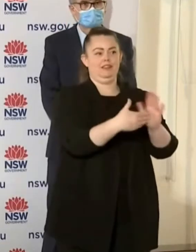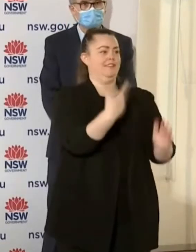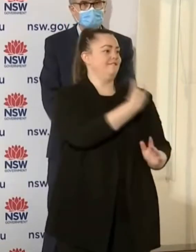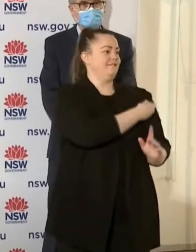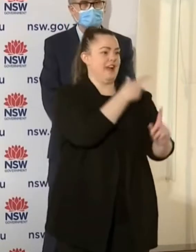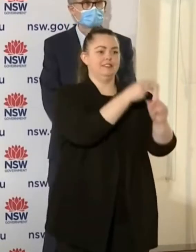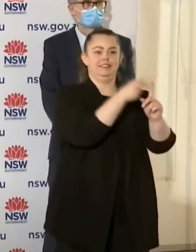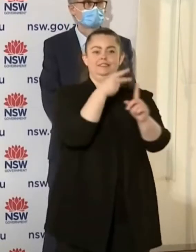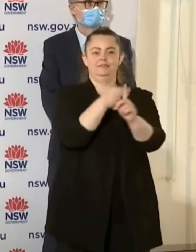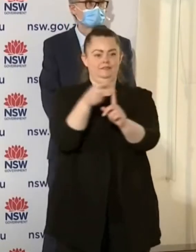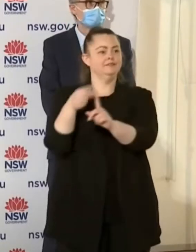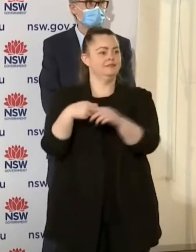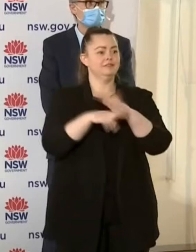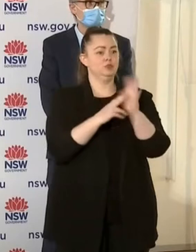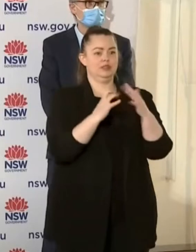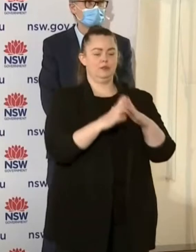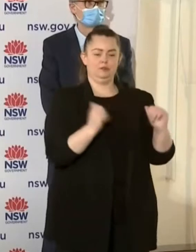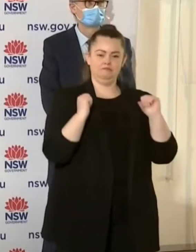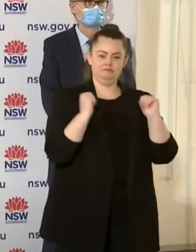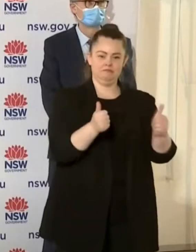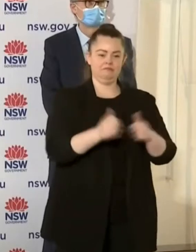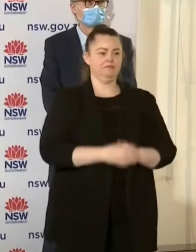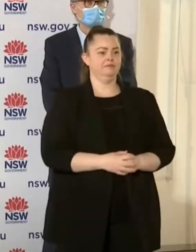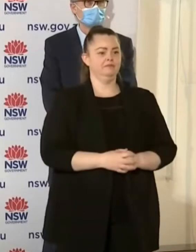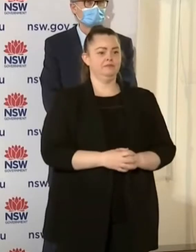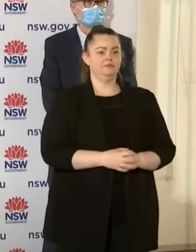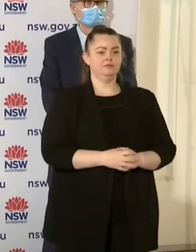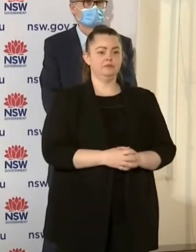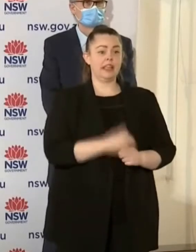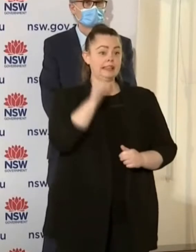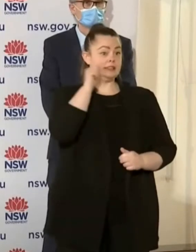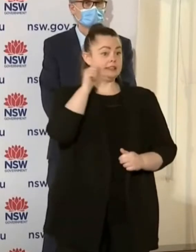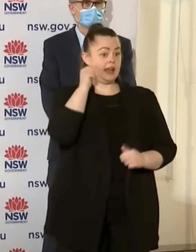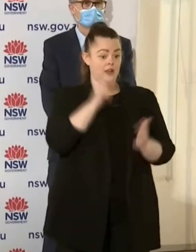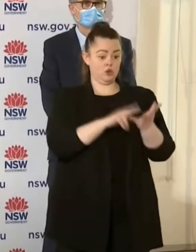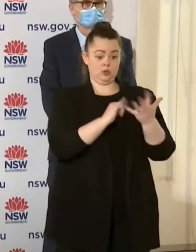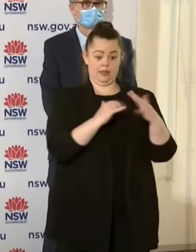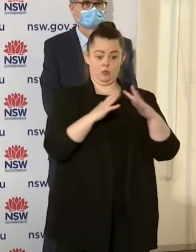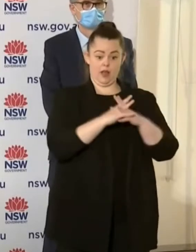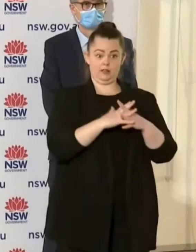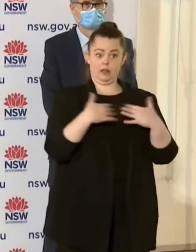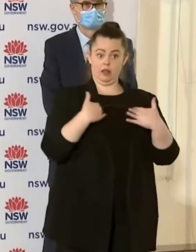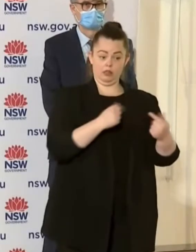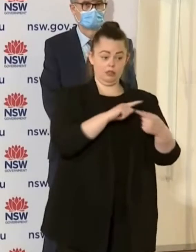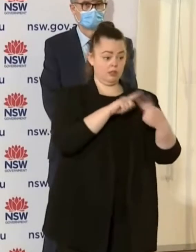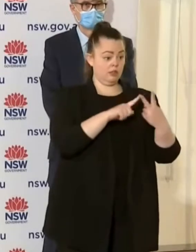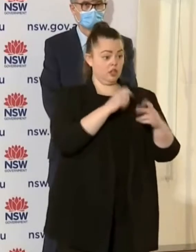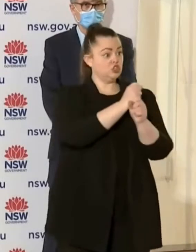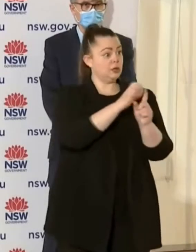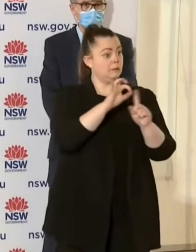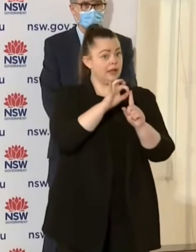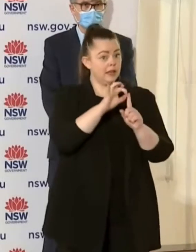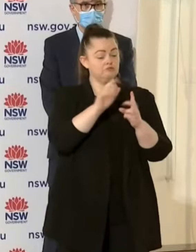in New South Wales. Yesterday, New South Wales Health, GPs and